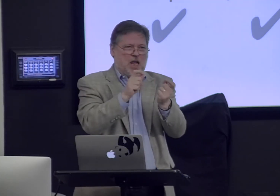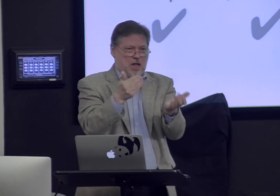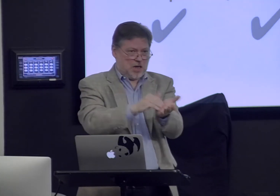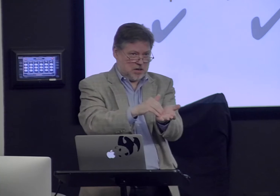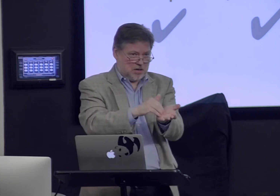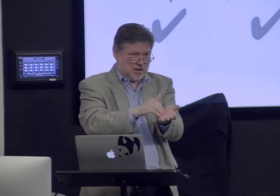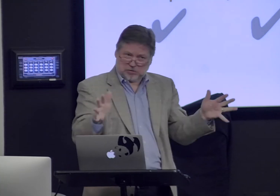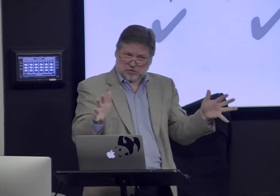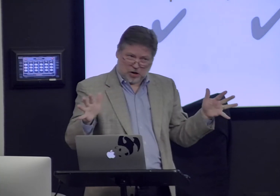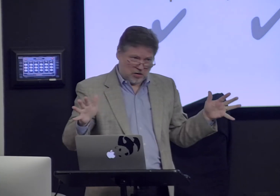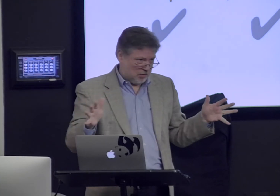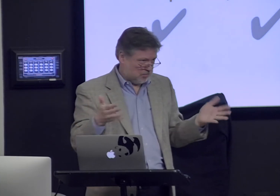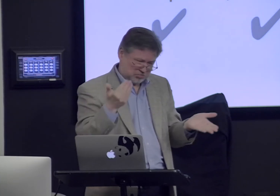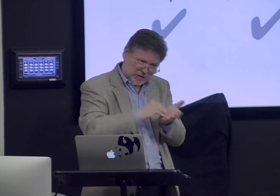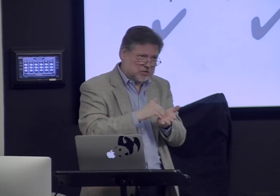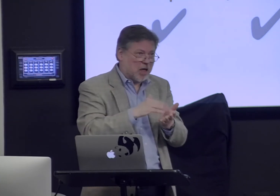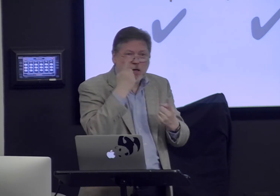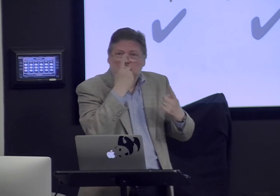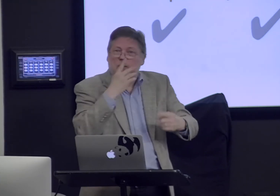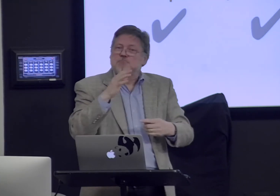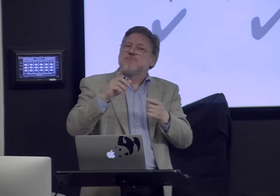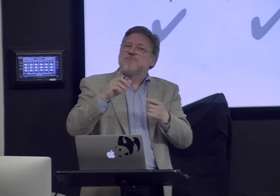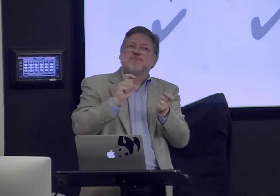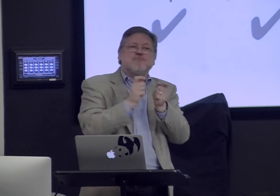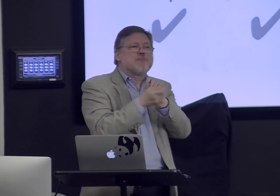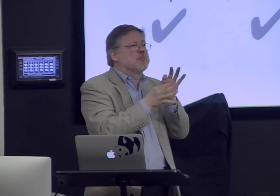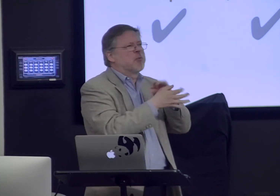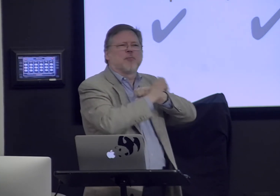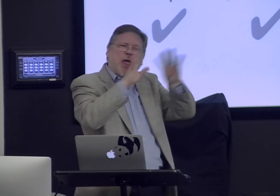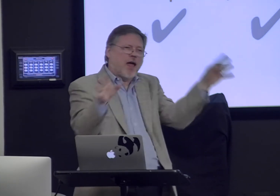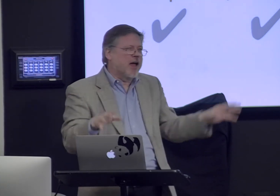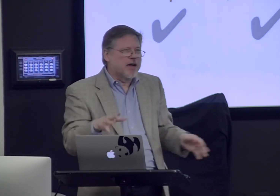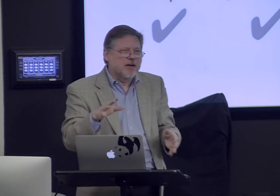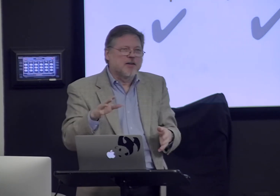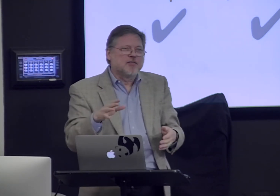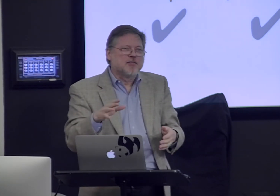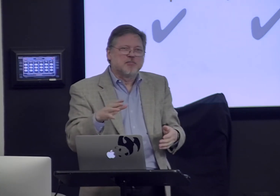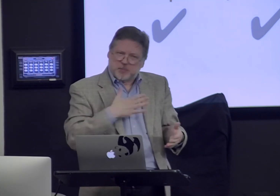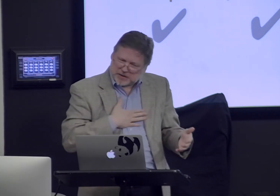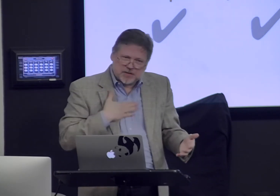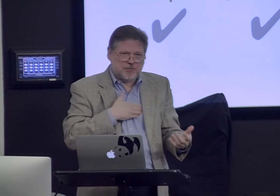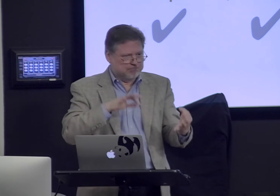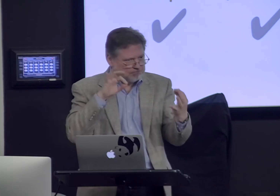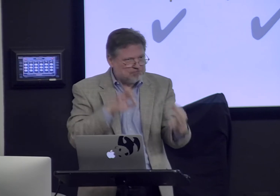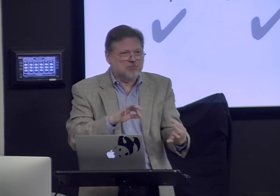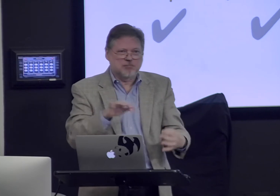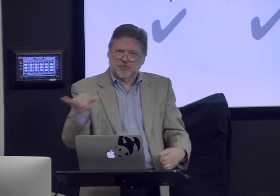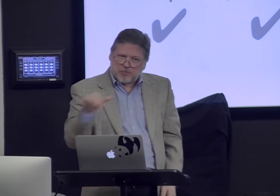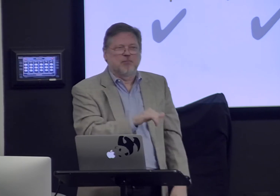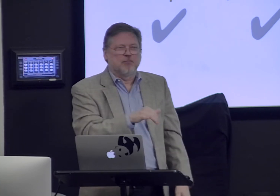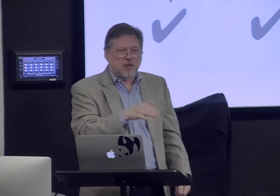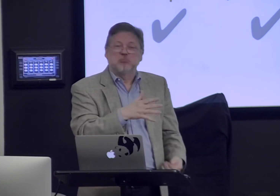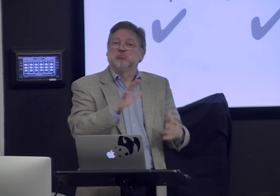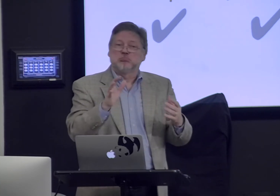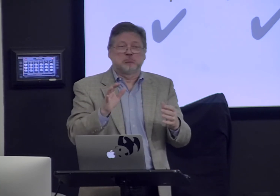stimulus sentences and asked participants to repeat the sentences exactly as they were formed. They don't have to think about what they meant.